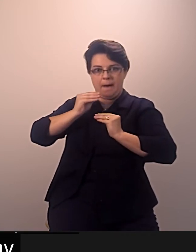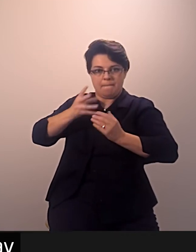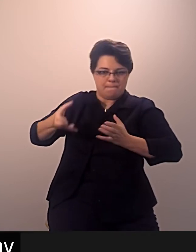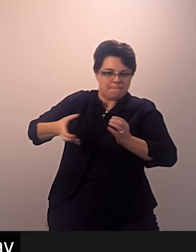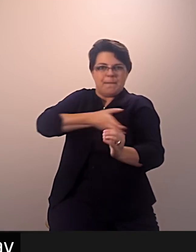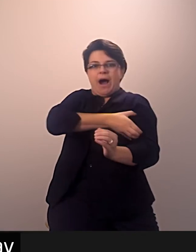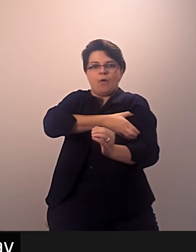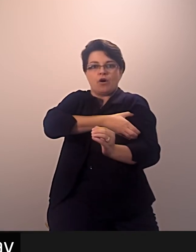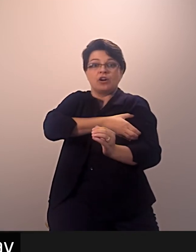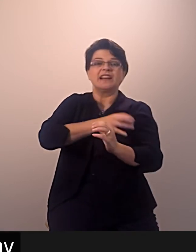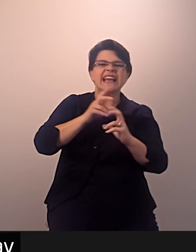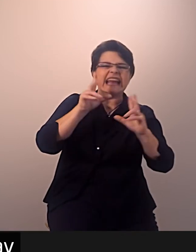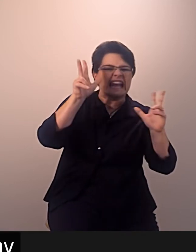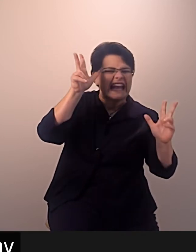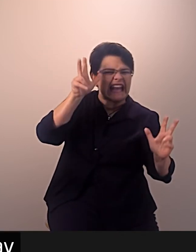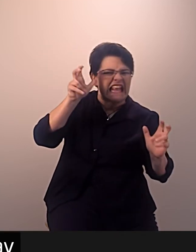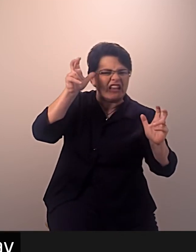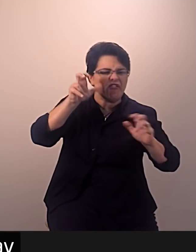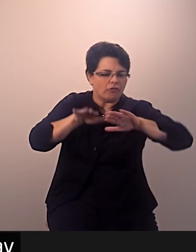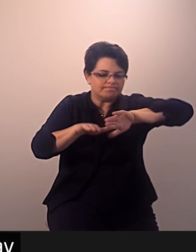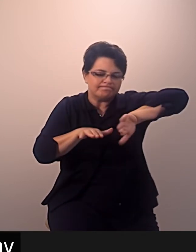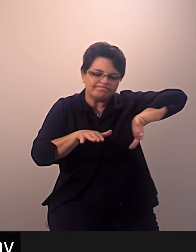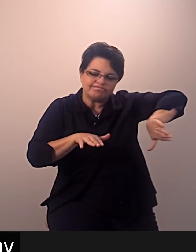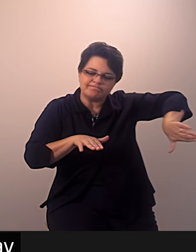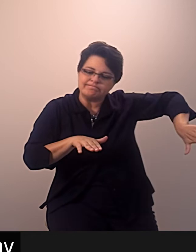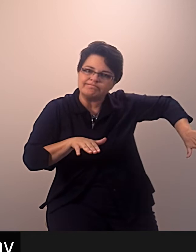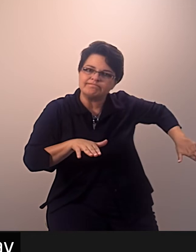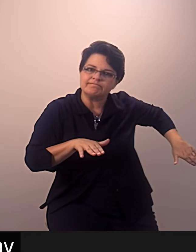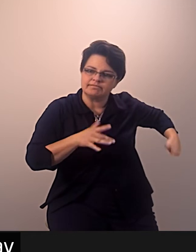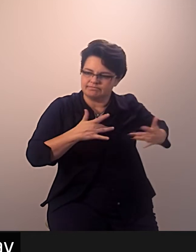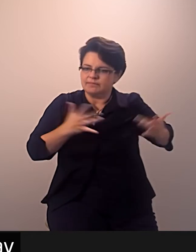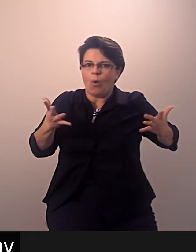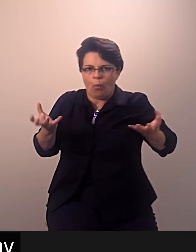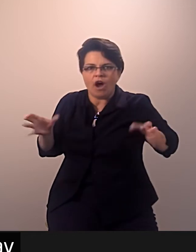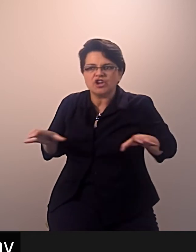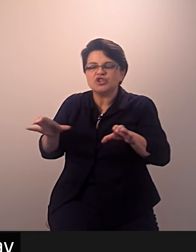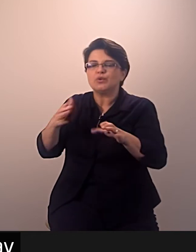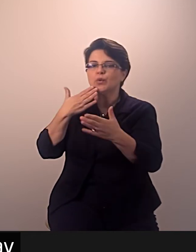things and to do good things.